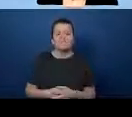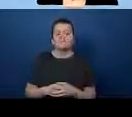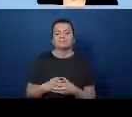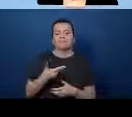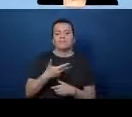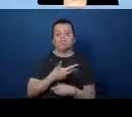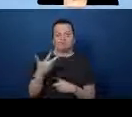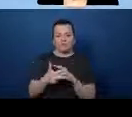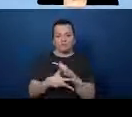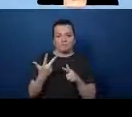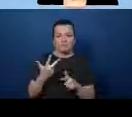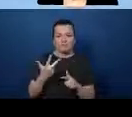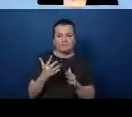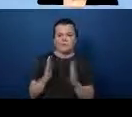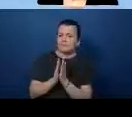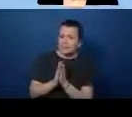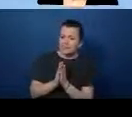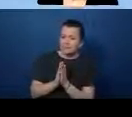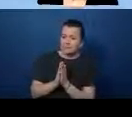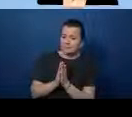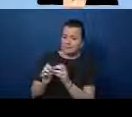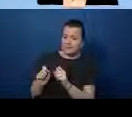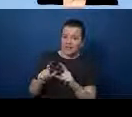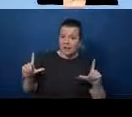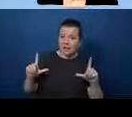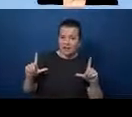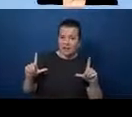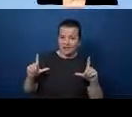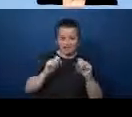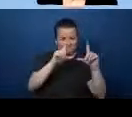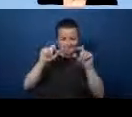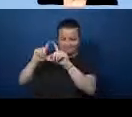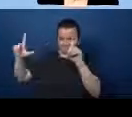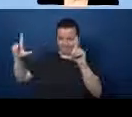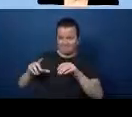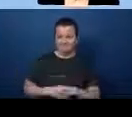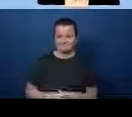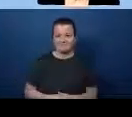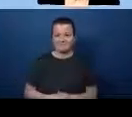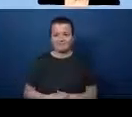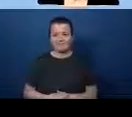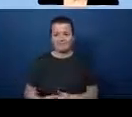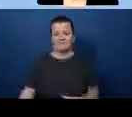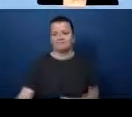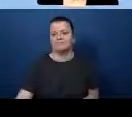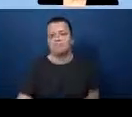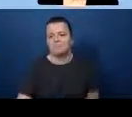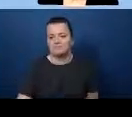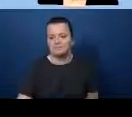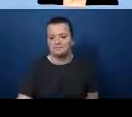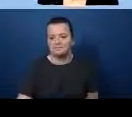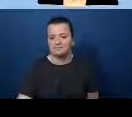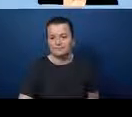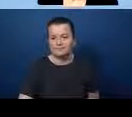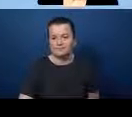they kindly switch on the cameras, and I will introduce them now. So we have